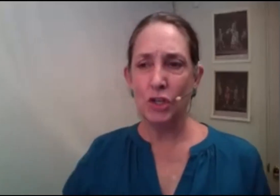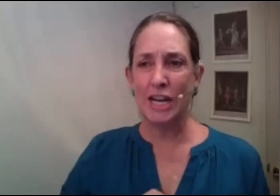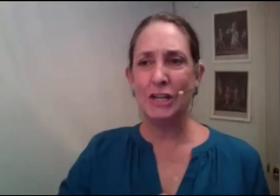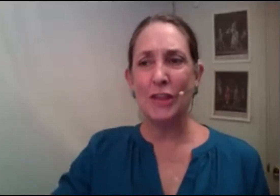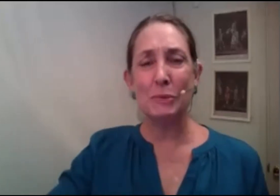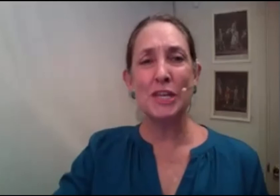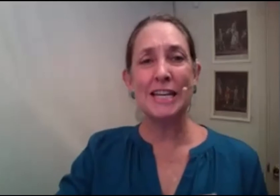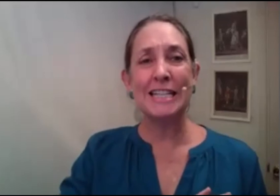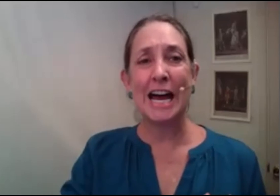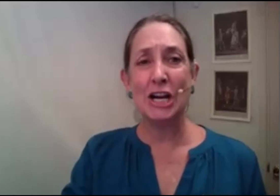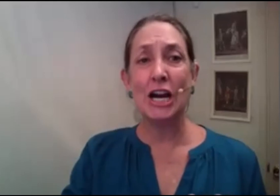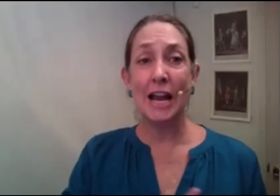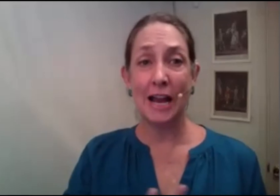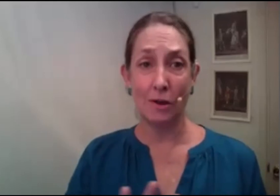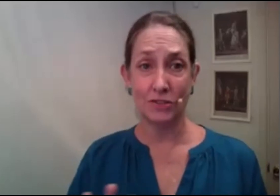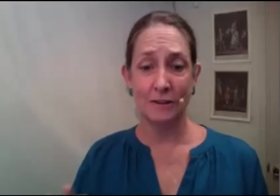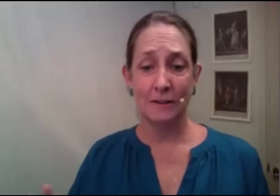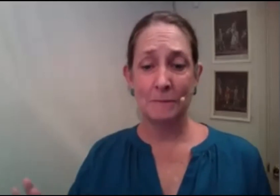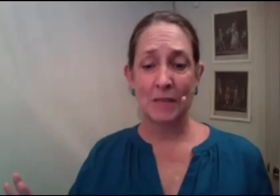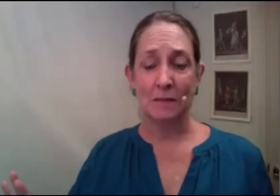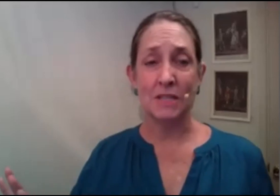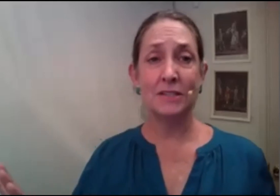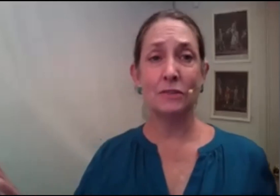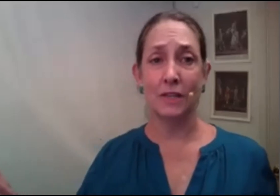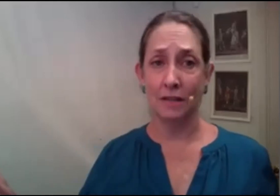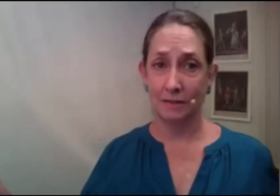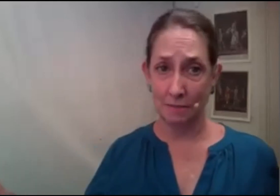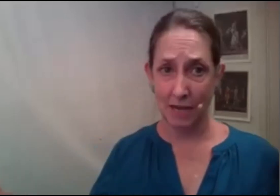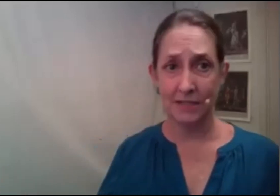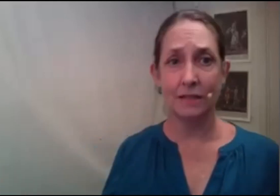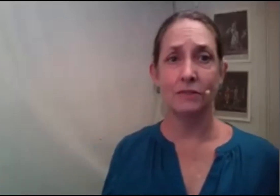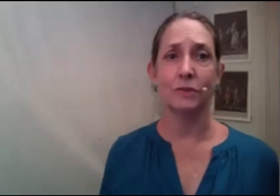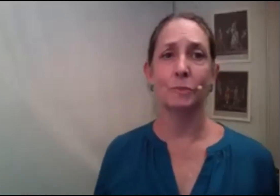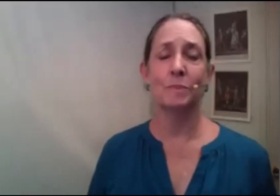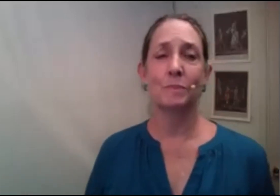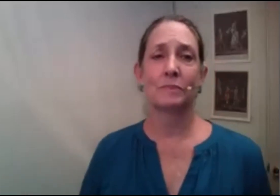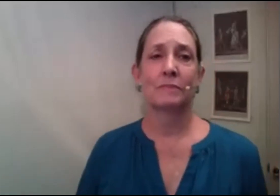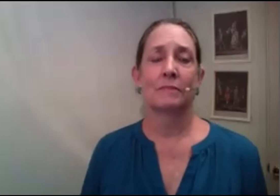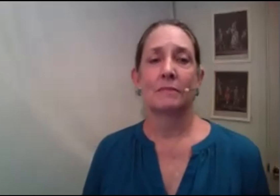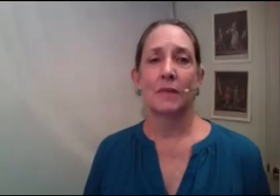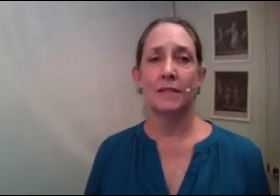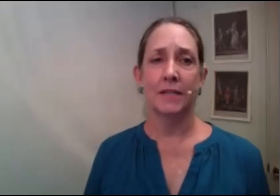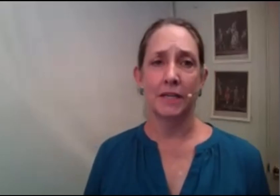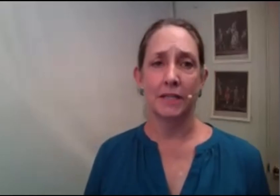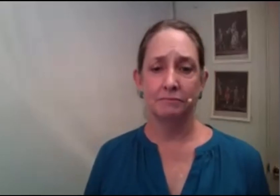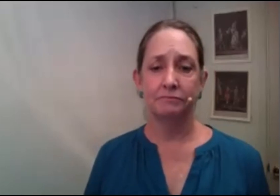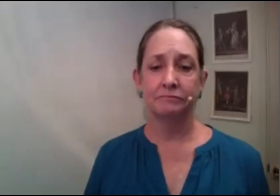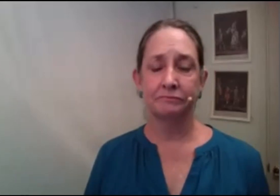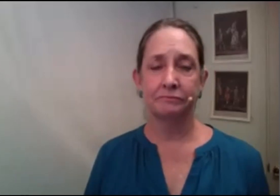And when she had gone through the entire house, Miss Sylvia came back to the living room and